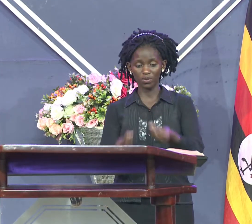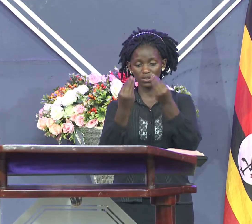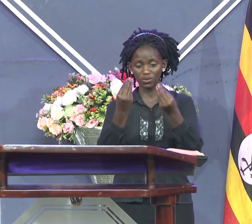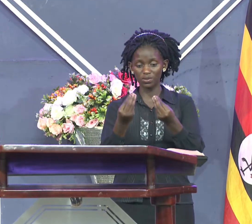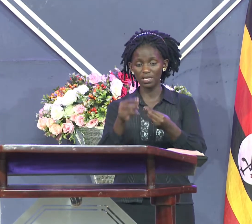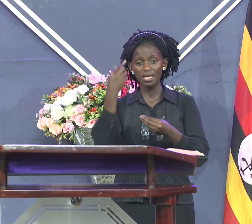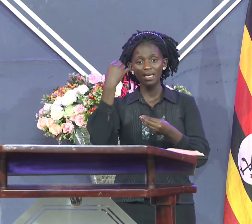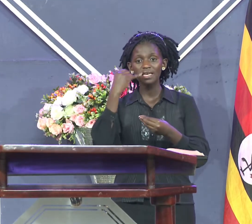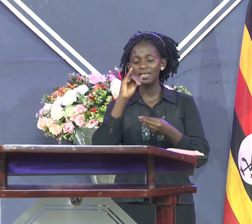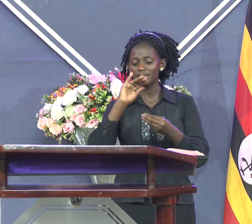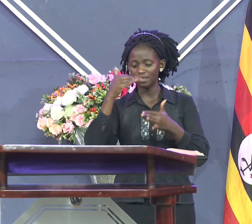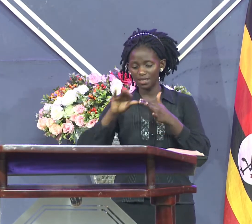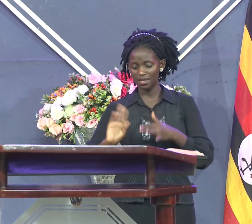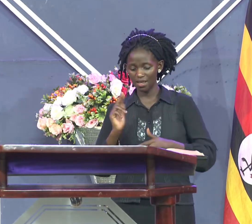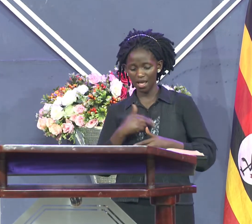could. But whatever